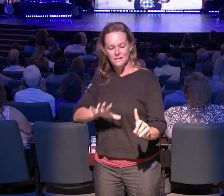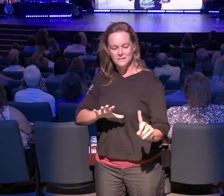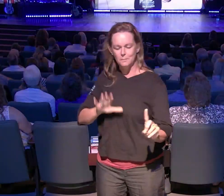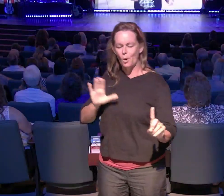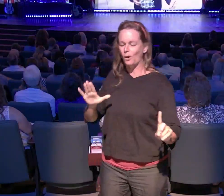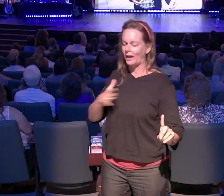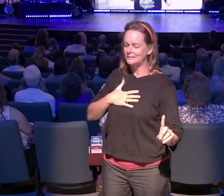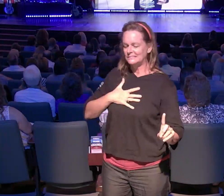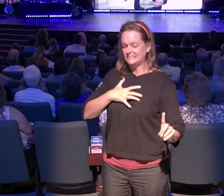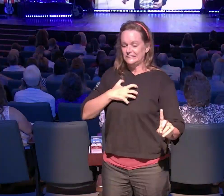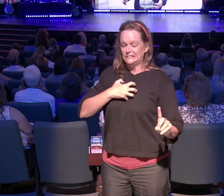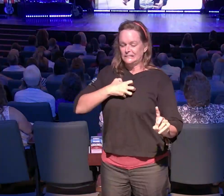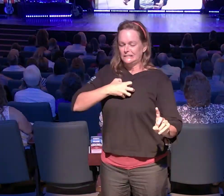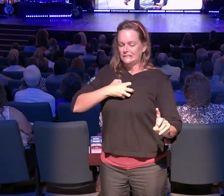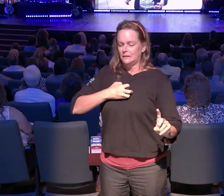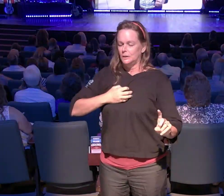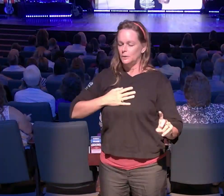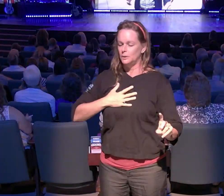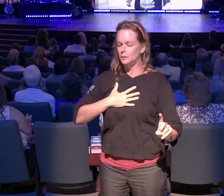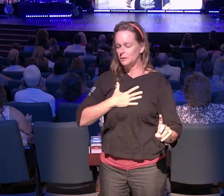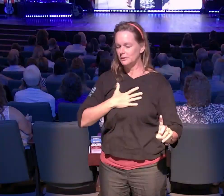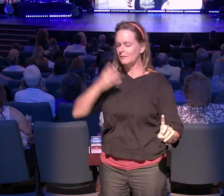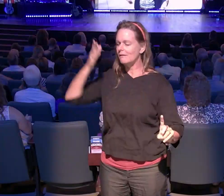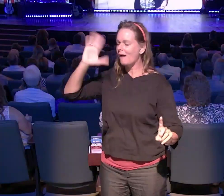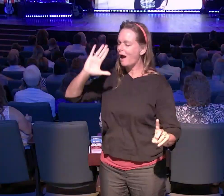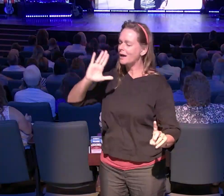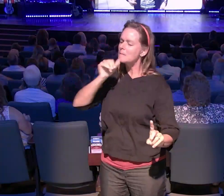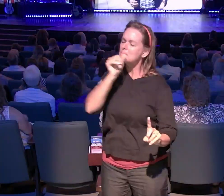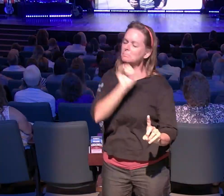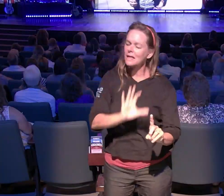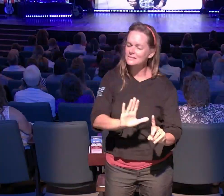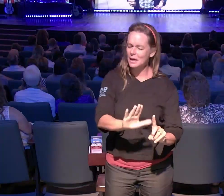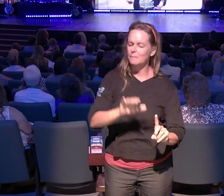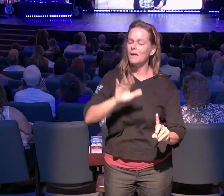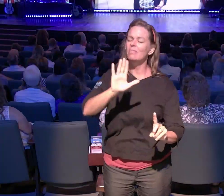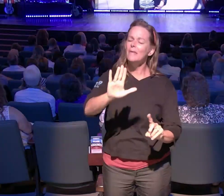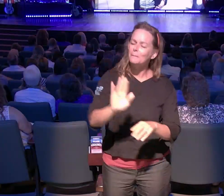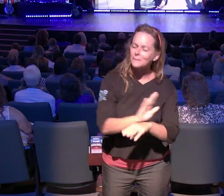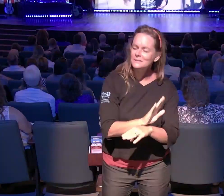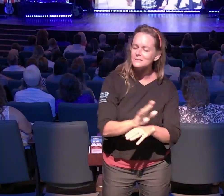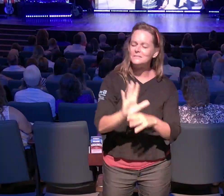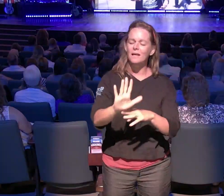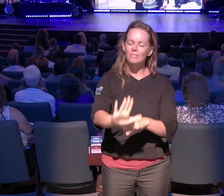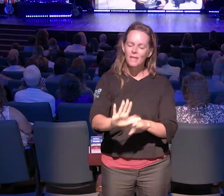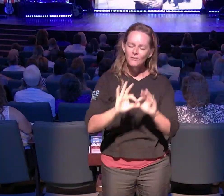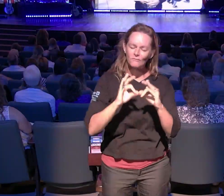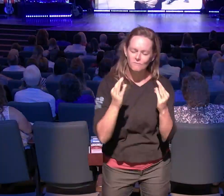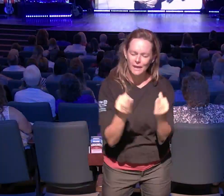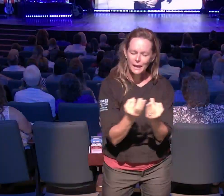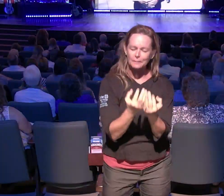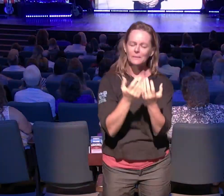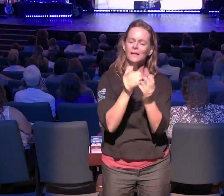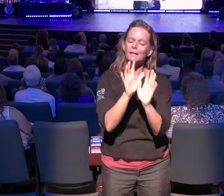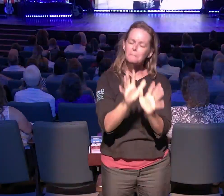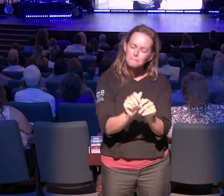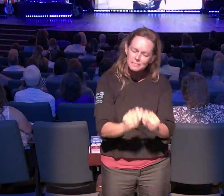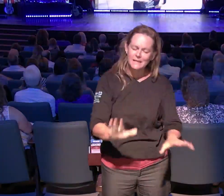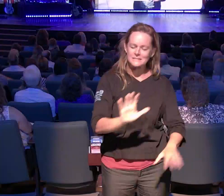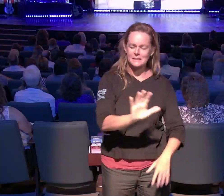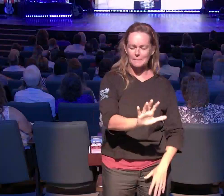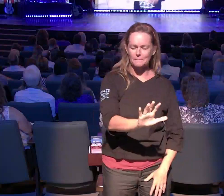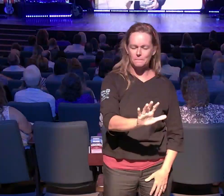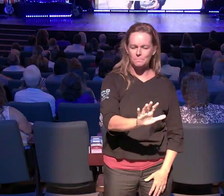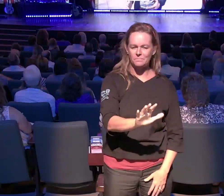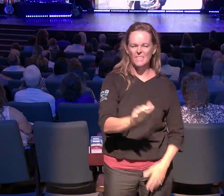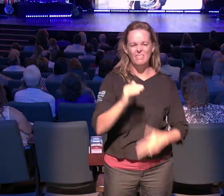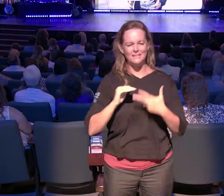his blessing and his favor over their lives, over their family, over their business. And that brings us to our third and final insight.